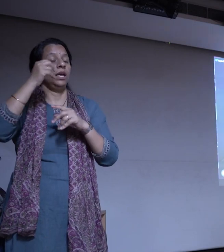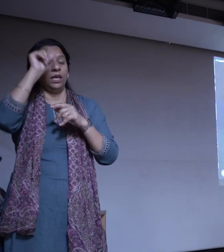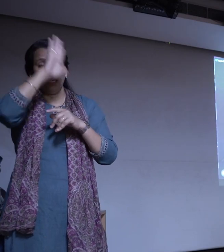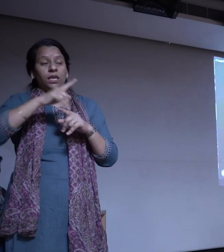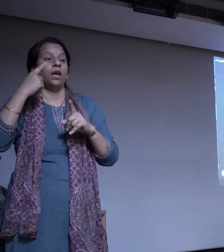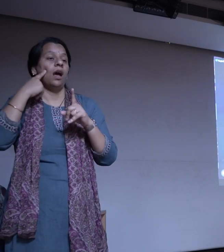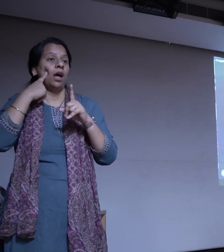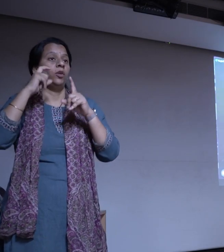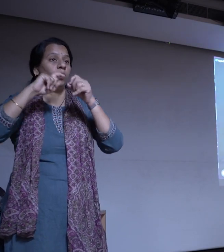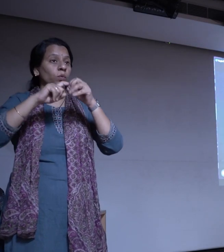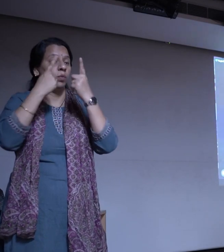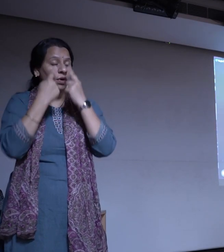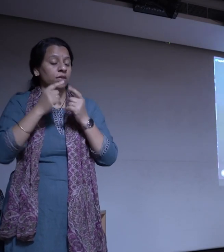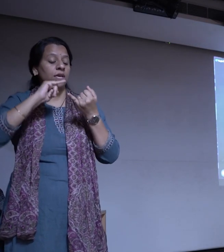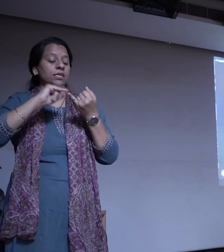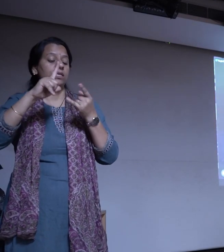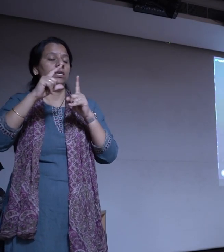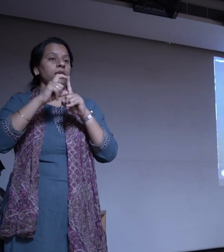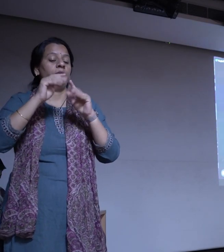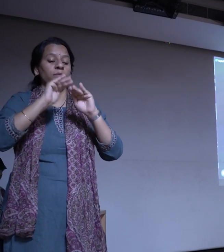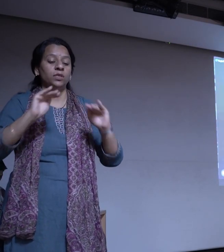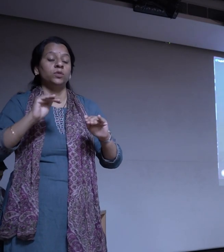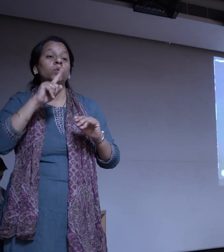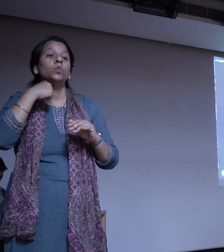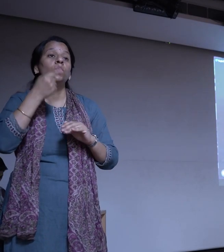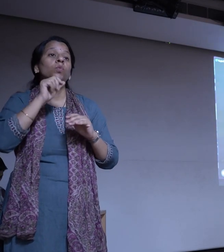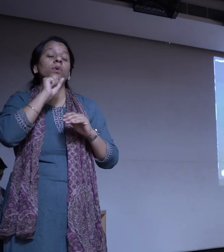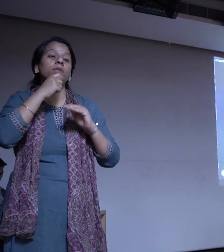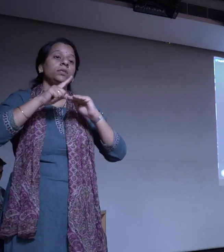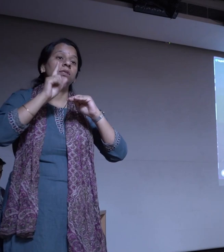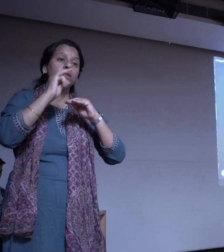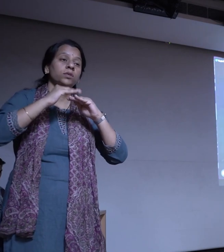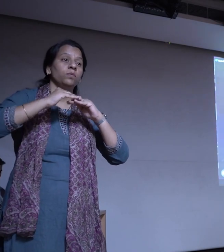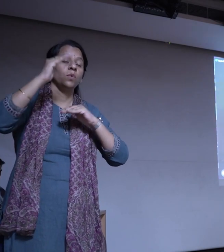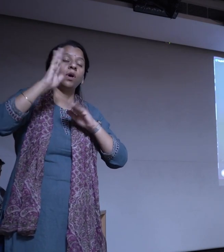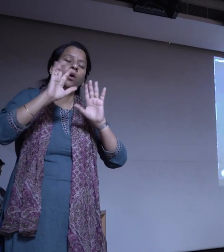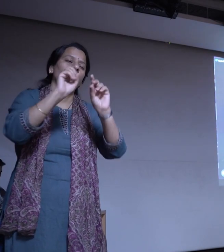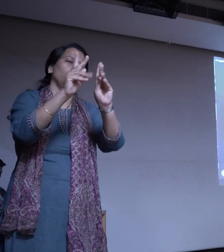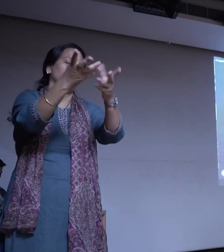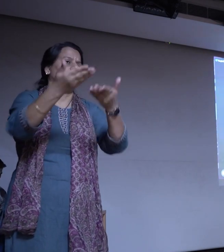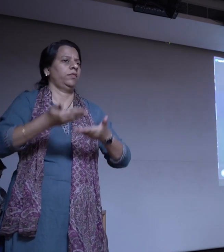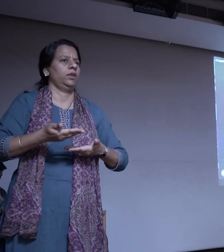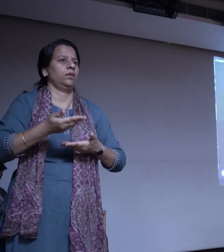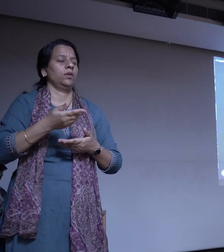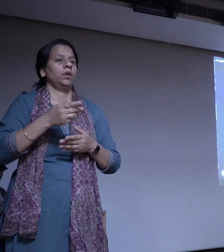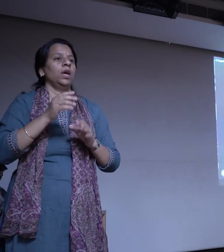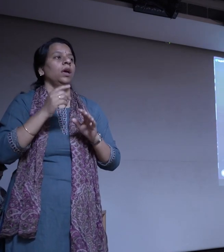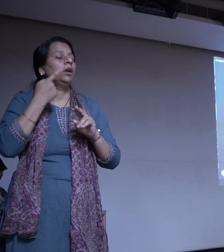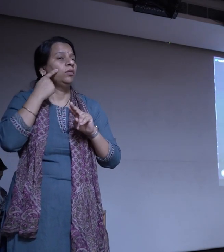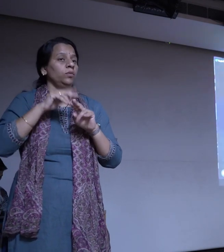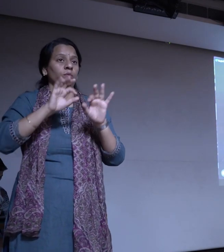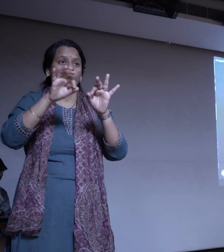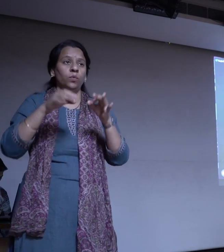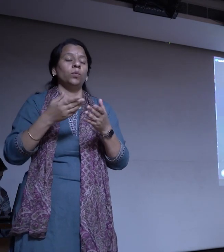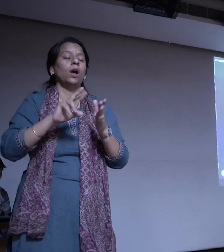for for children above 16 years also or we have opened their